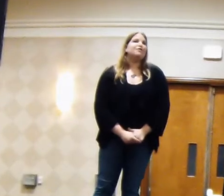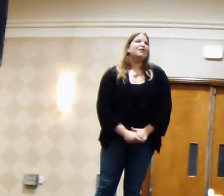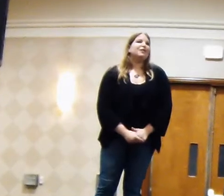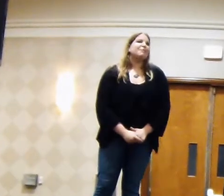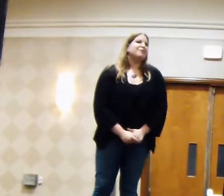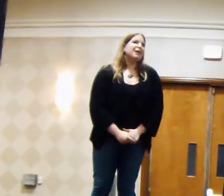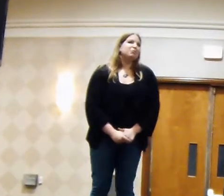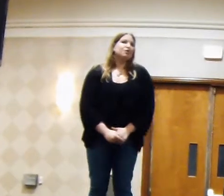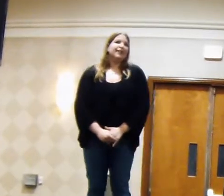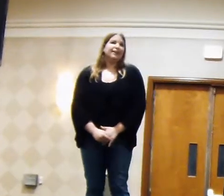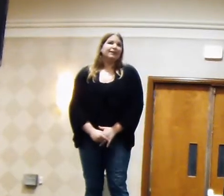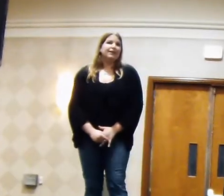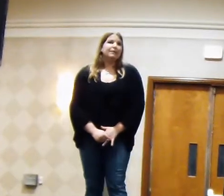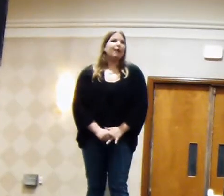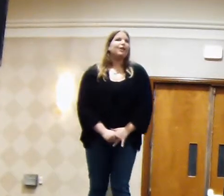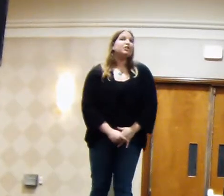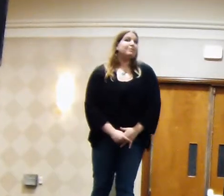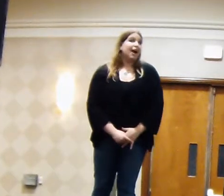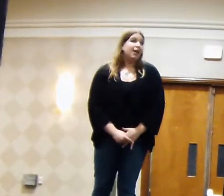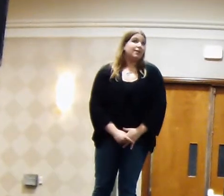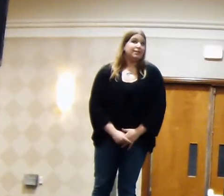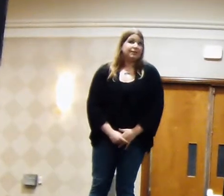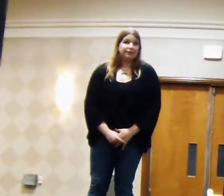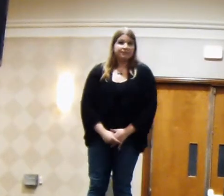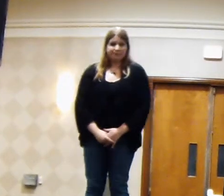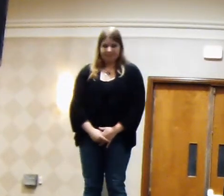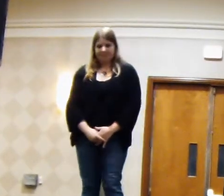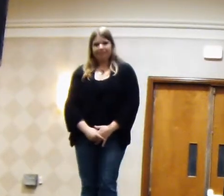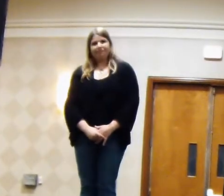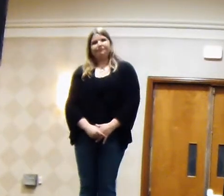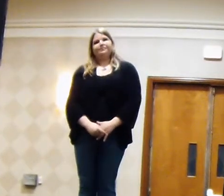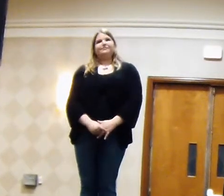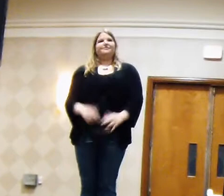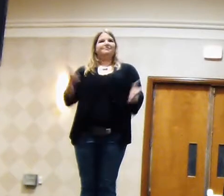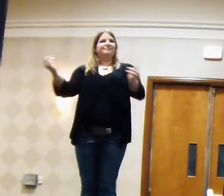How do you feel about that movie? I want you to be honest.